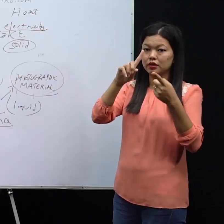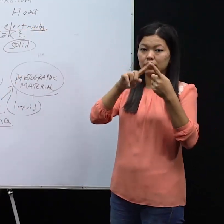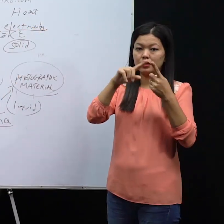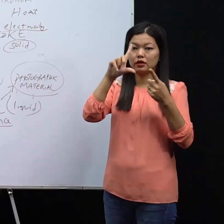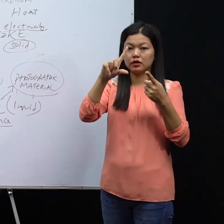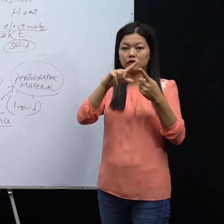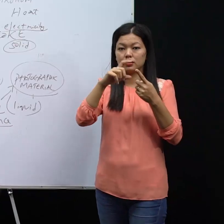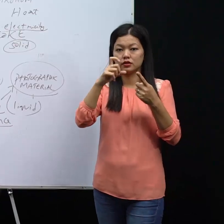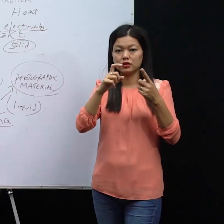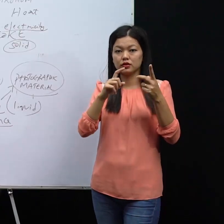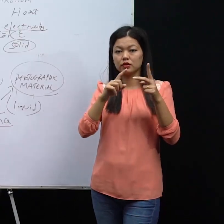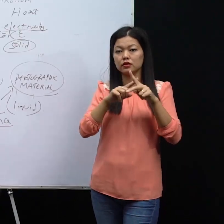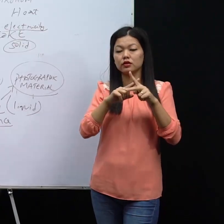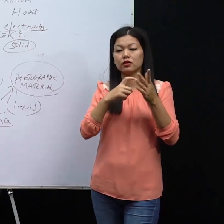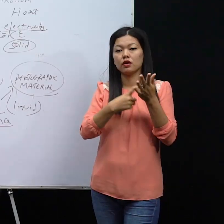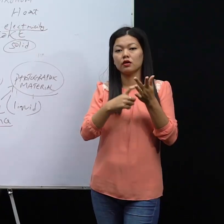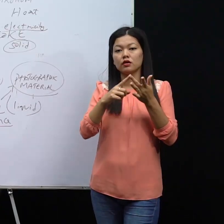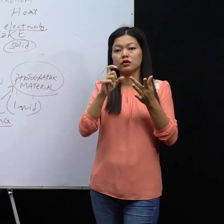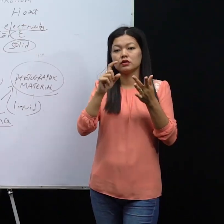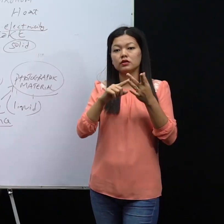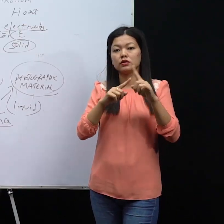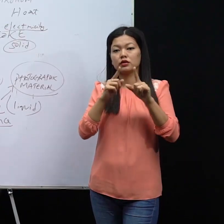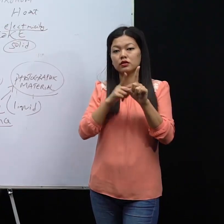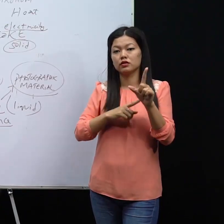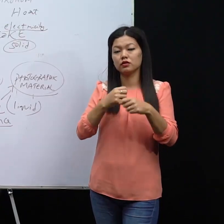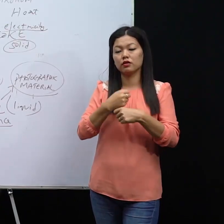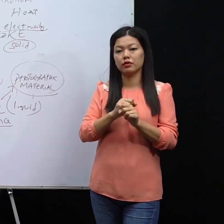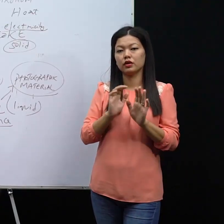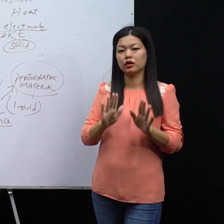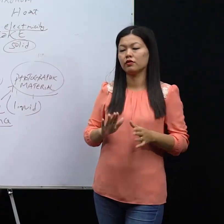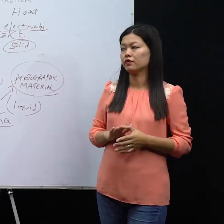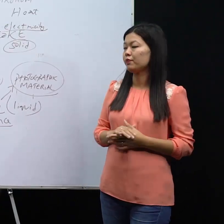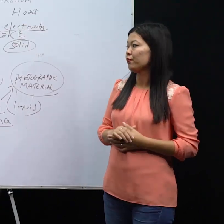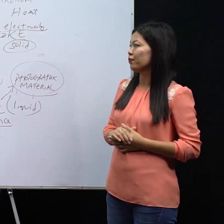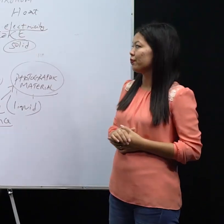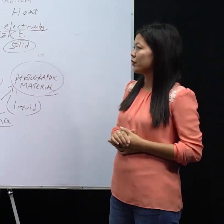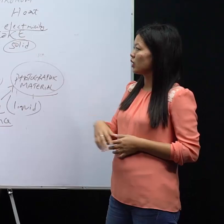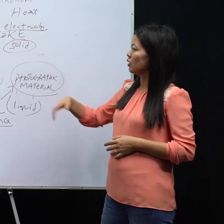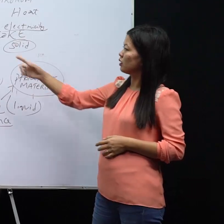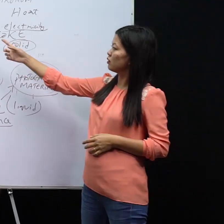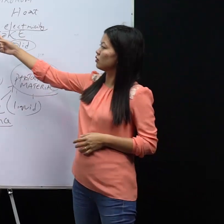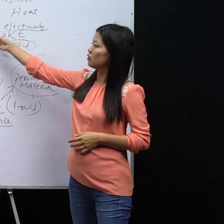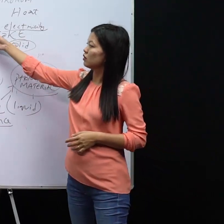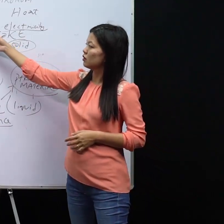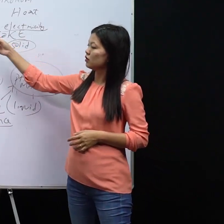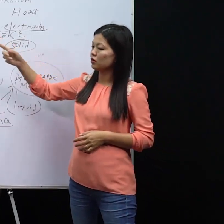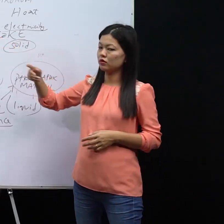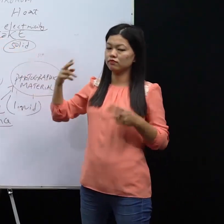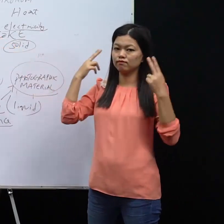Heat and electricity. And do you remember this coal gas, like it was very popular in United States